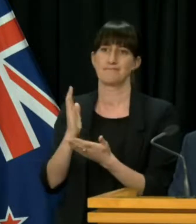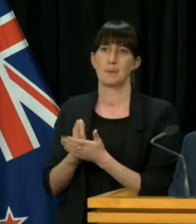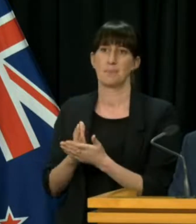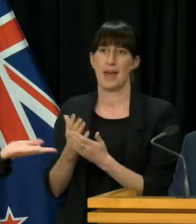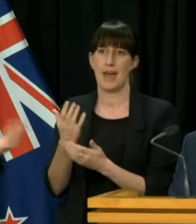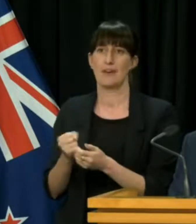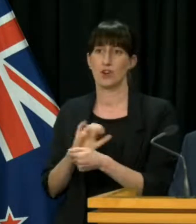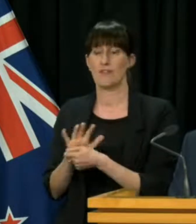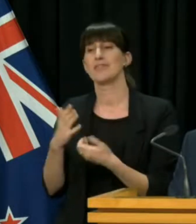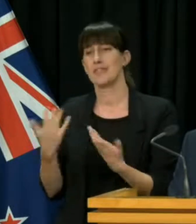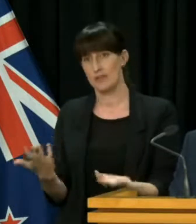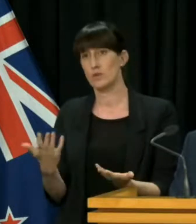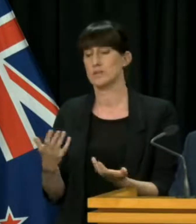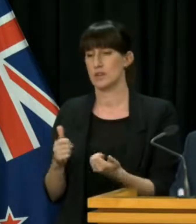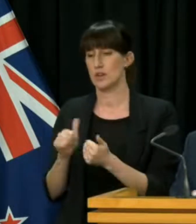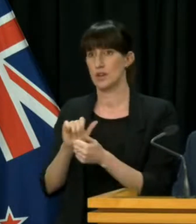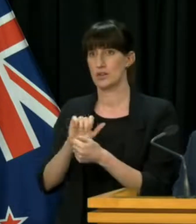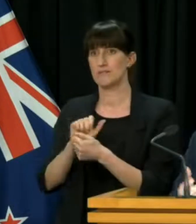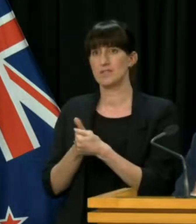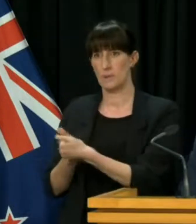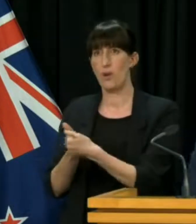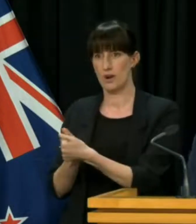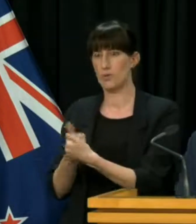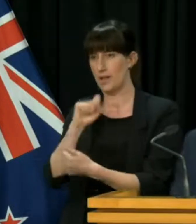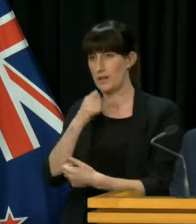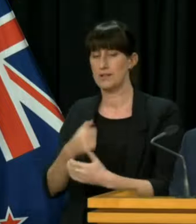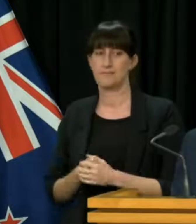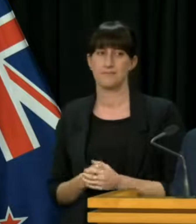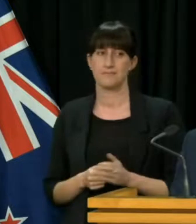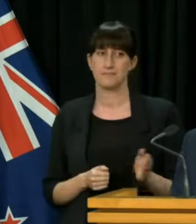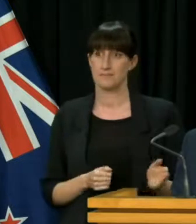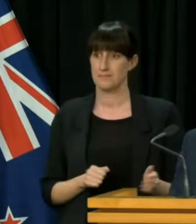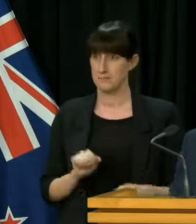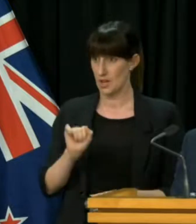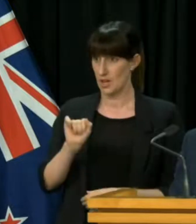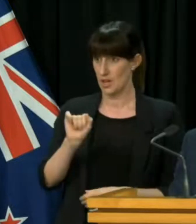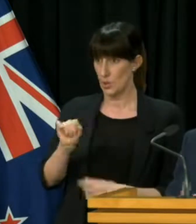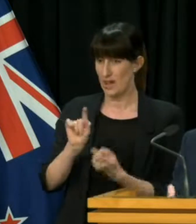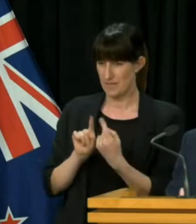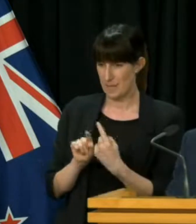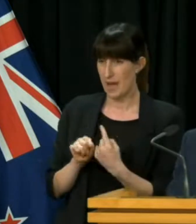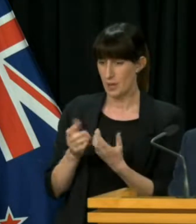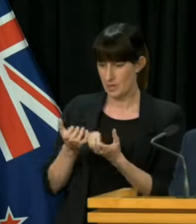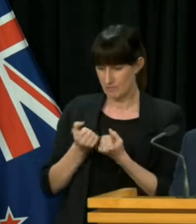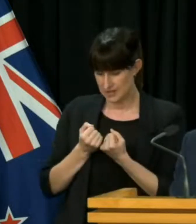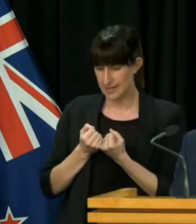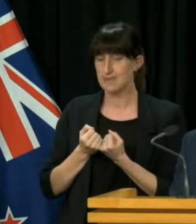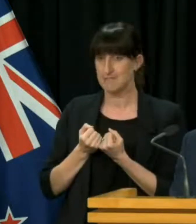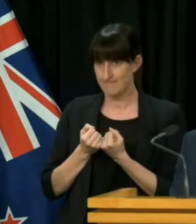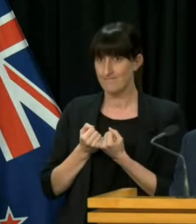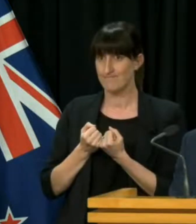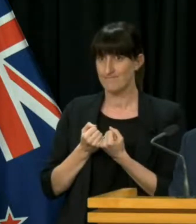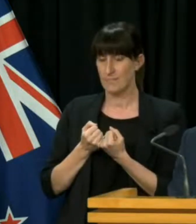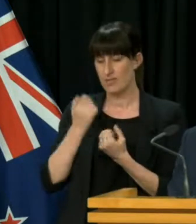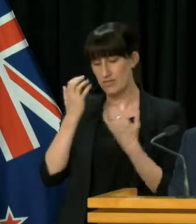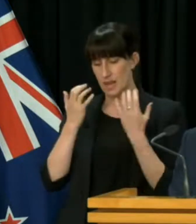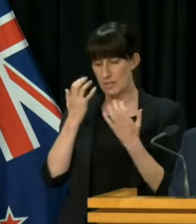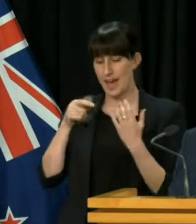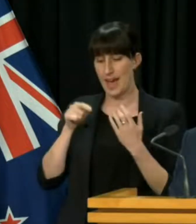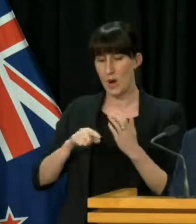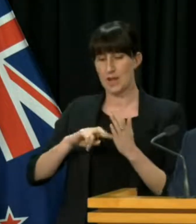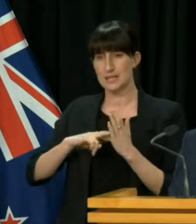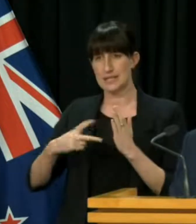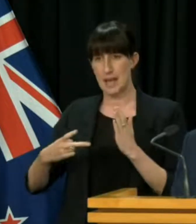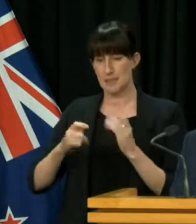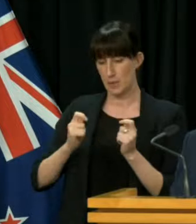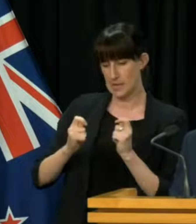obviously kicks in. Yeah. Look, I mean, we have received some of the feedback that you've identified, the requests to look at whether that scheme could potentially be widened or